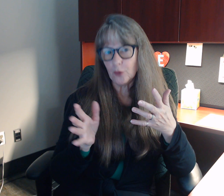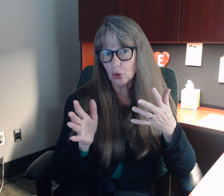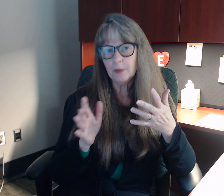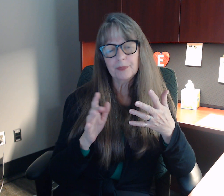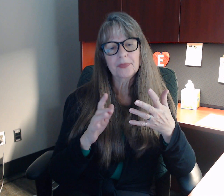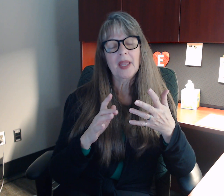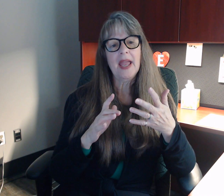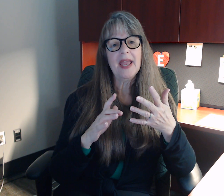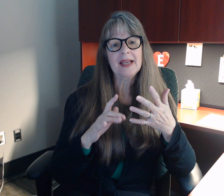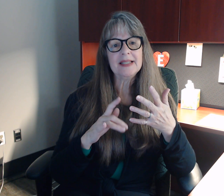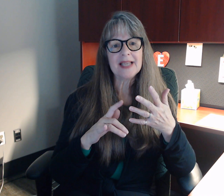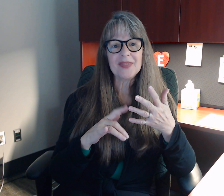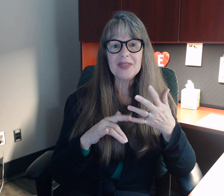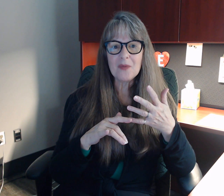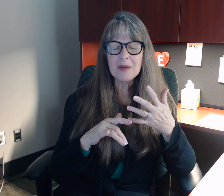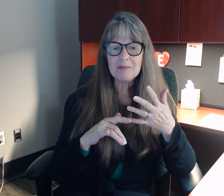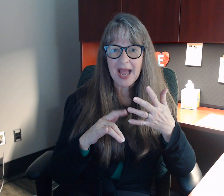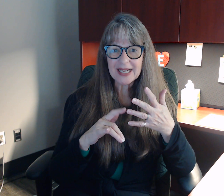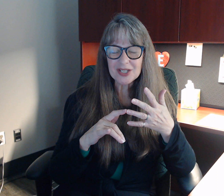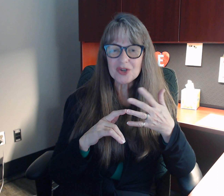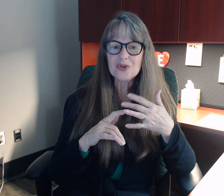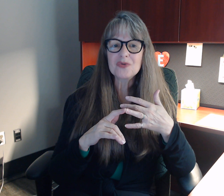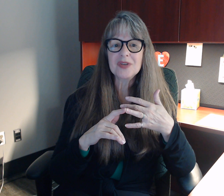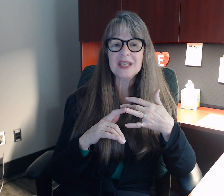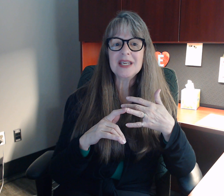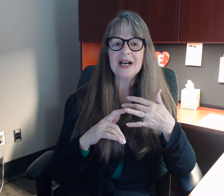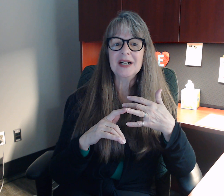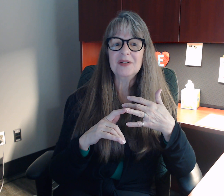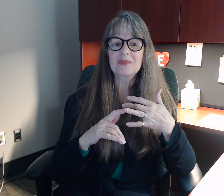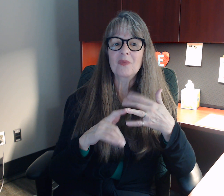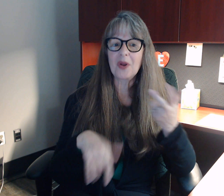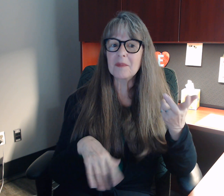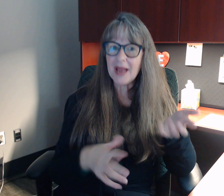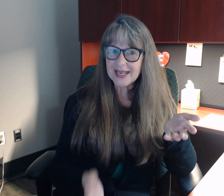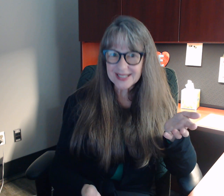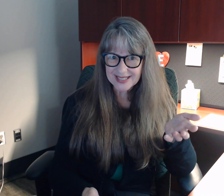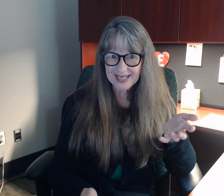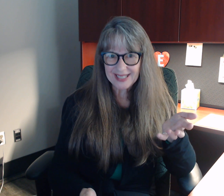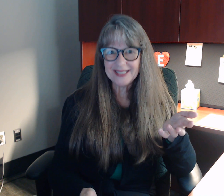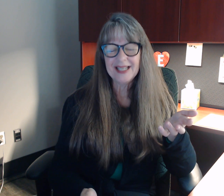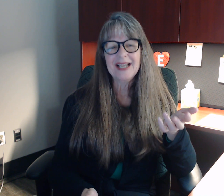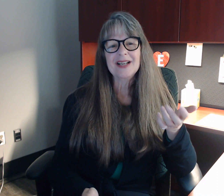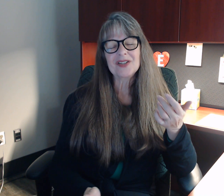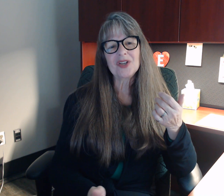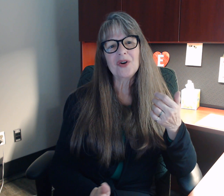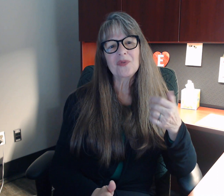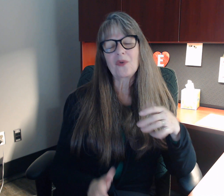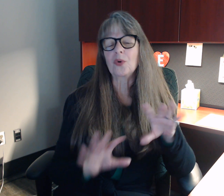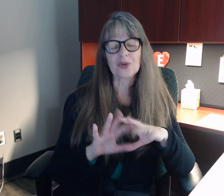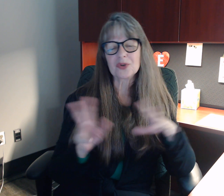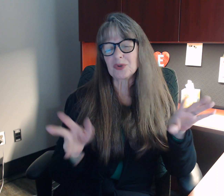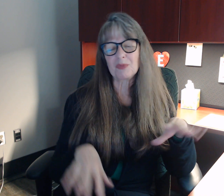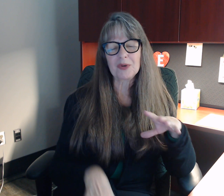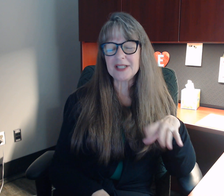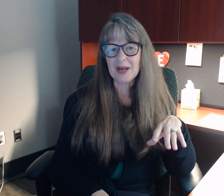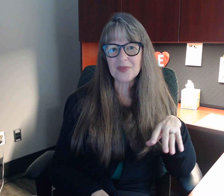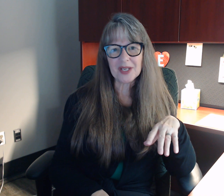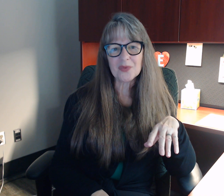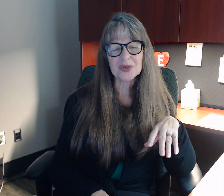colorful. And then they went back to the one-armed bandits again. So, of course, hers was more in depth, and it was